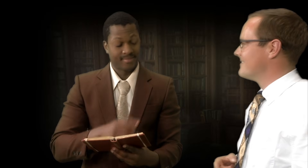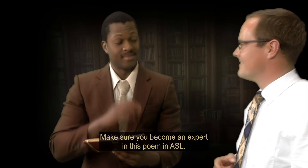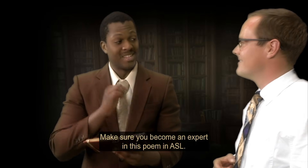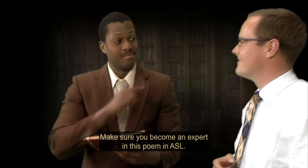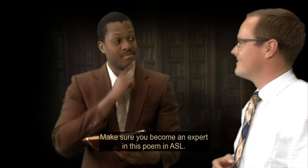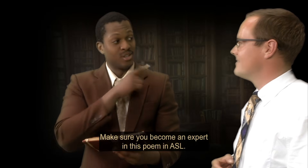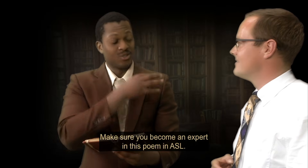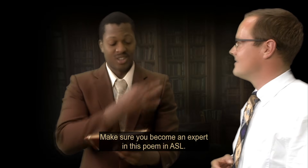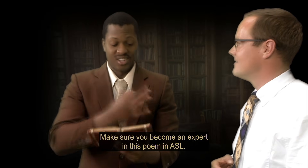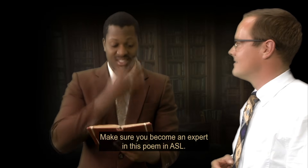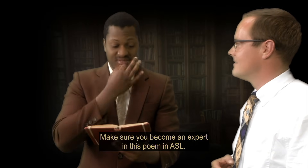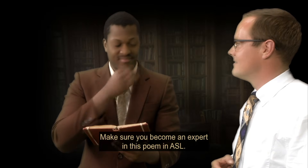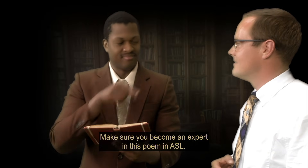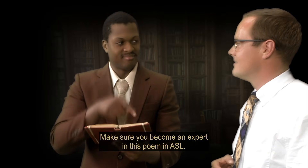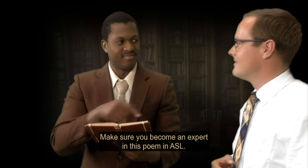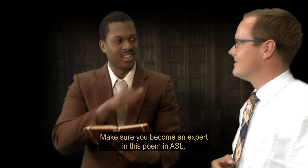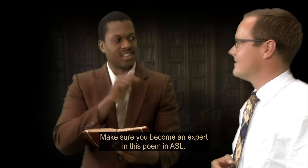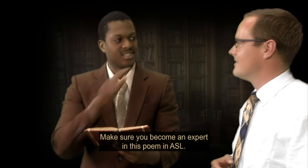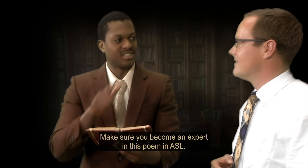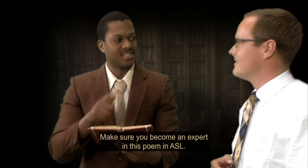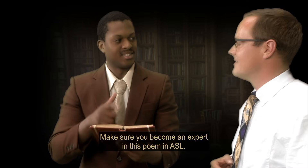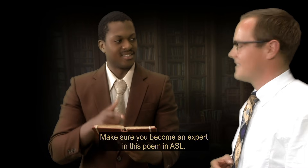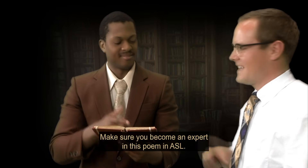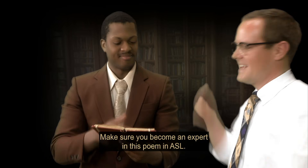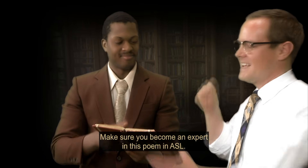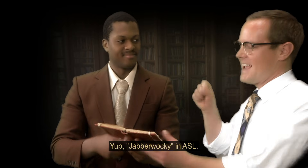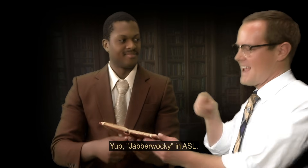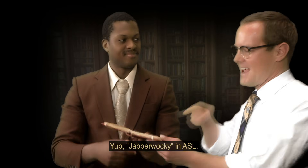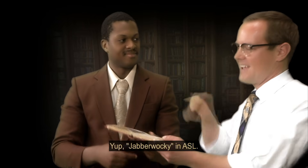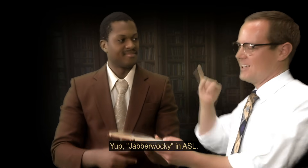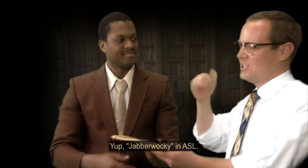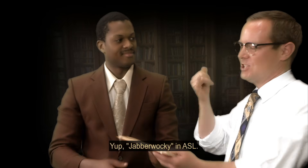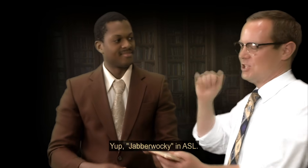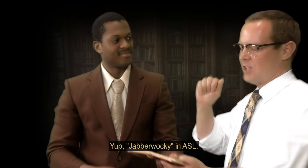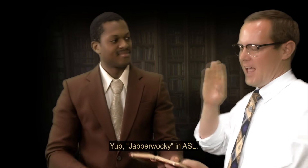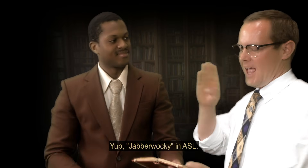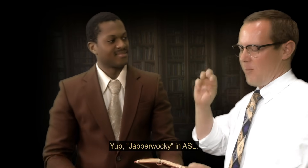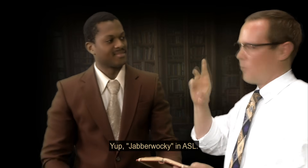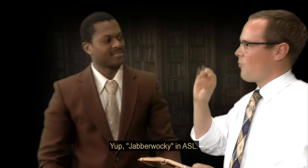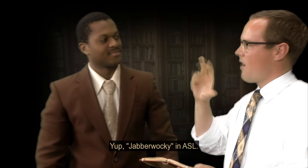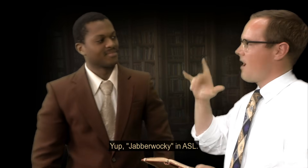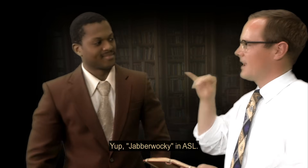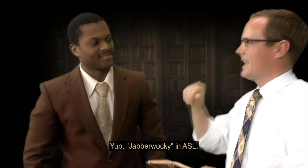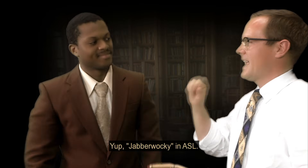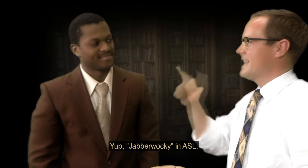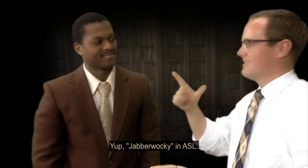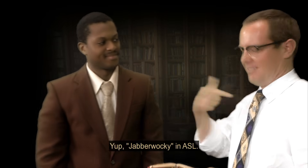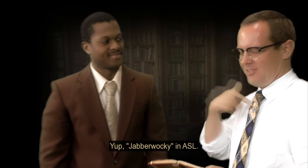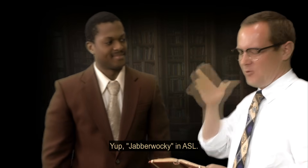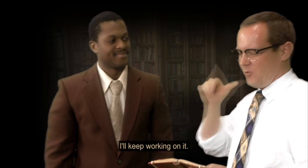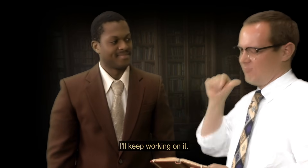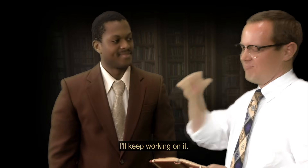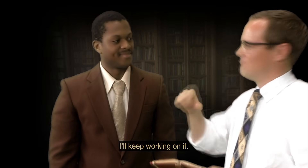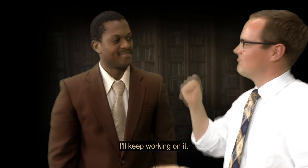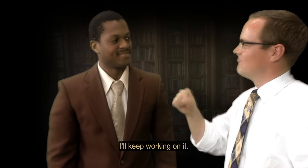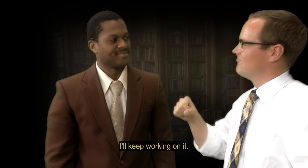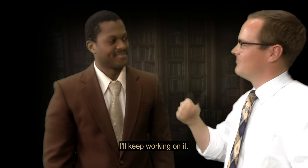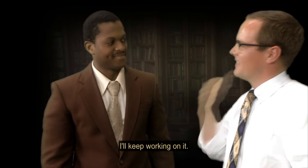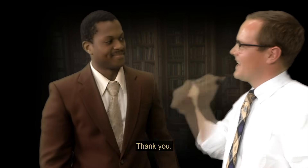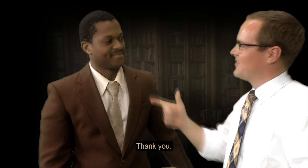Make sure you become an expert in this poem in ASL. Yep, Jabberwocky and ASL. I'll keep working on it. Thank